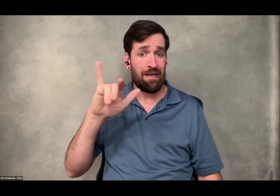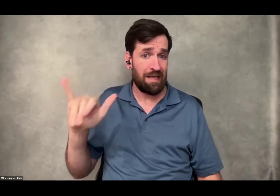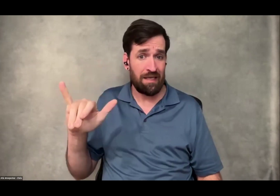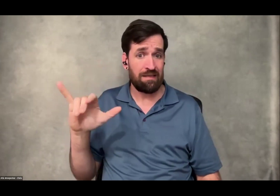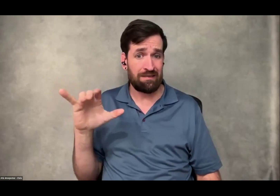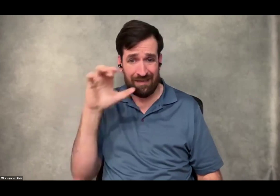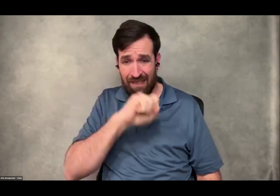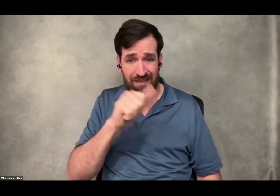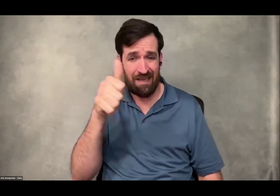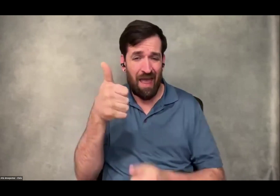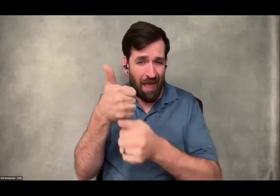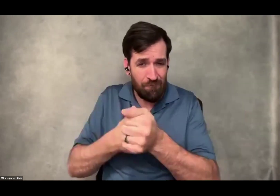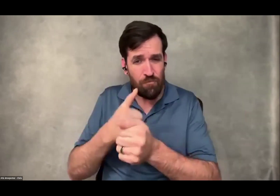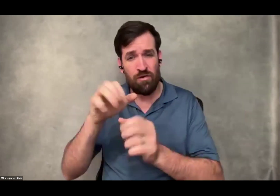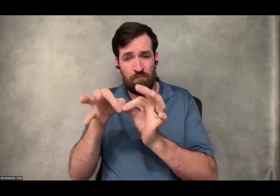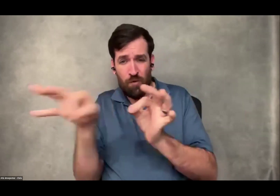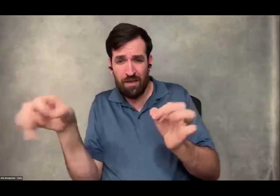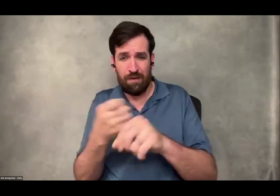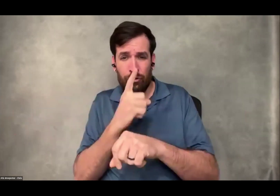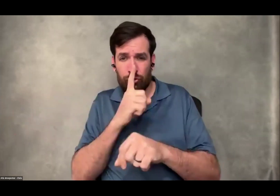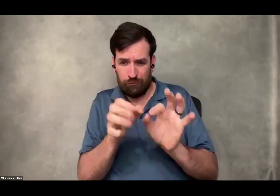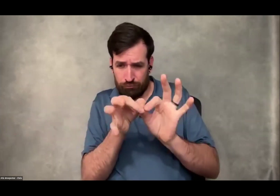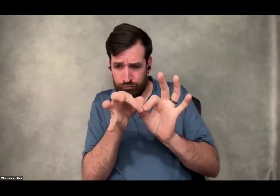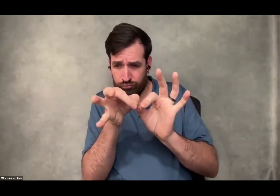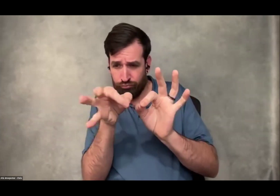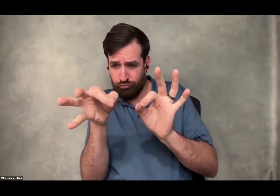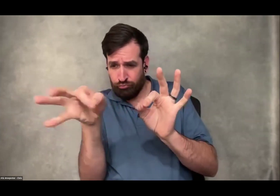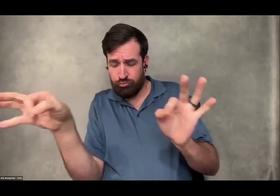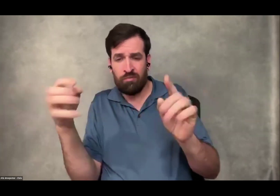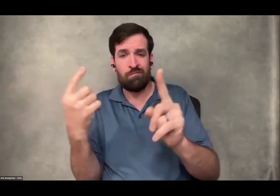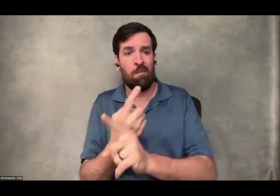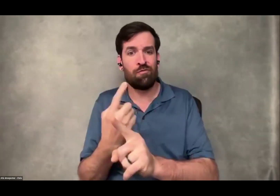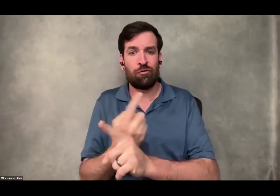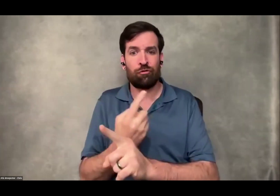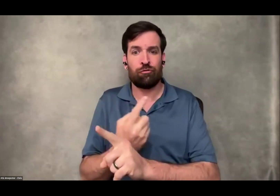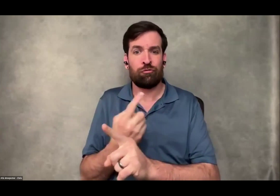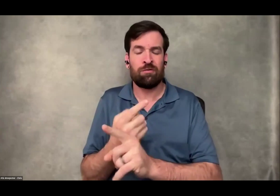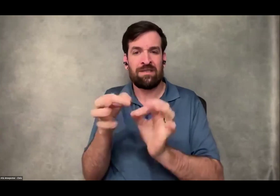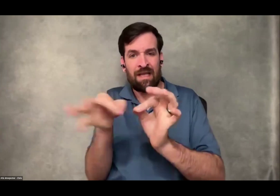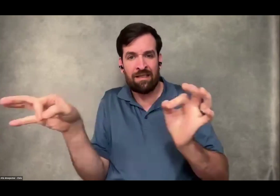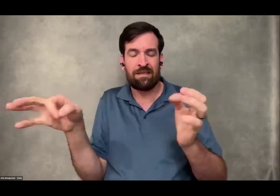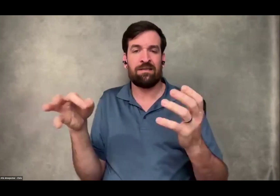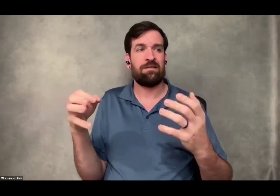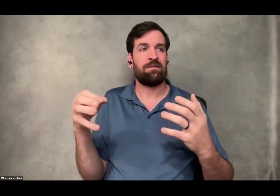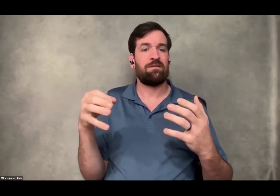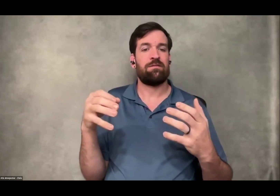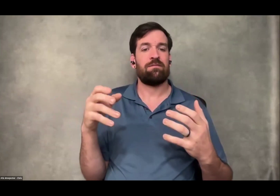other phrase, or to try and make sure and string it together in a proper sentence in